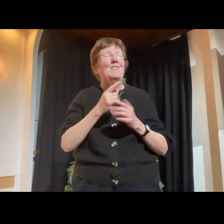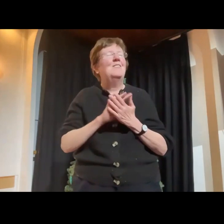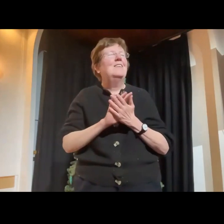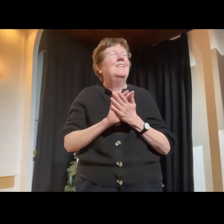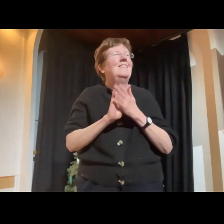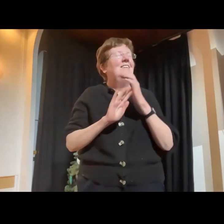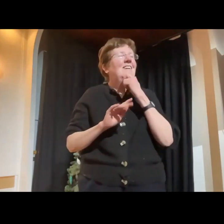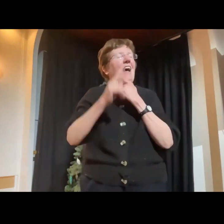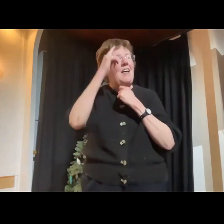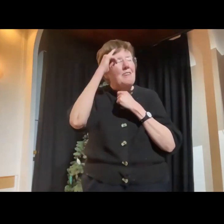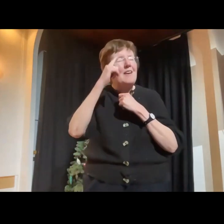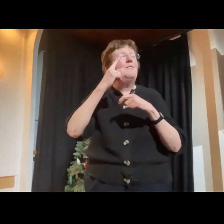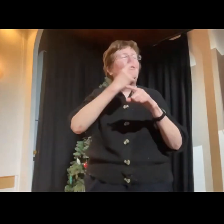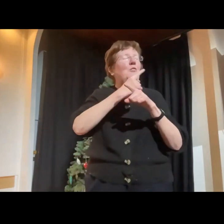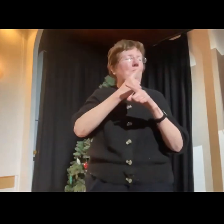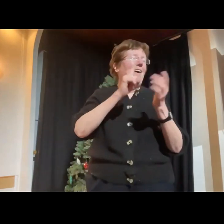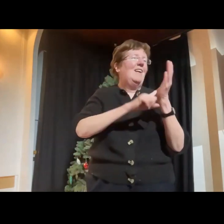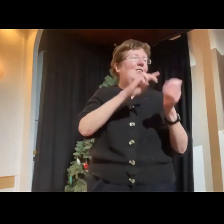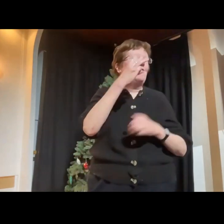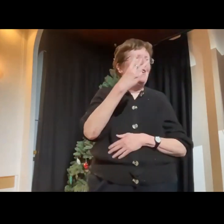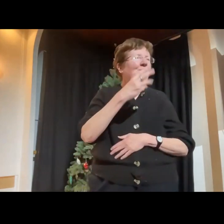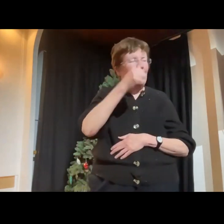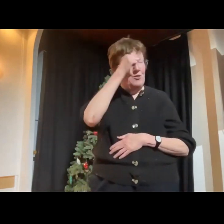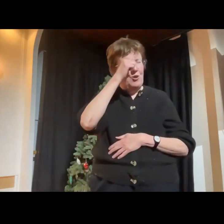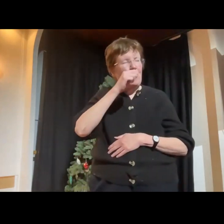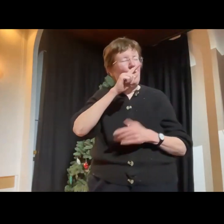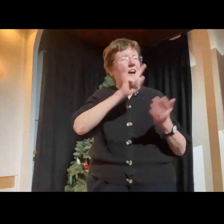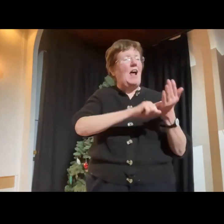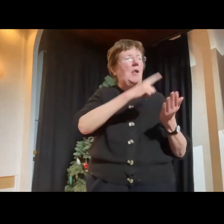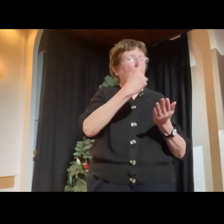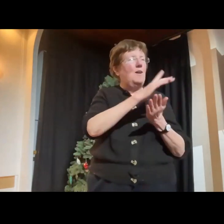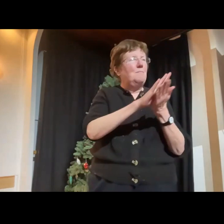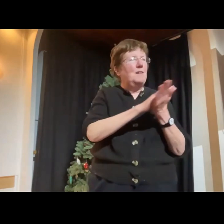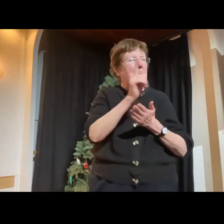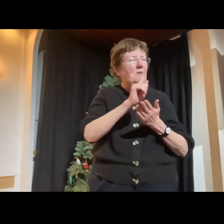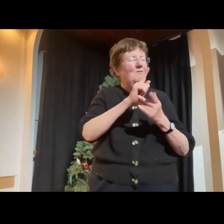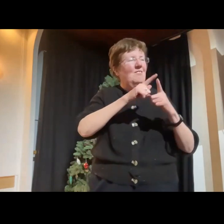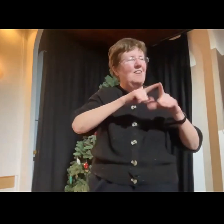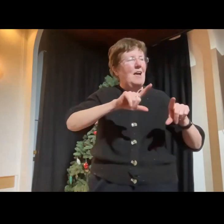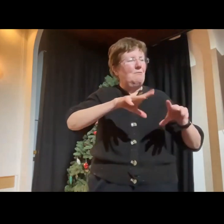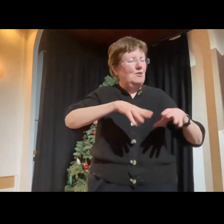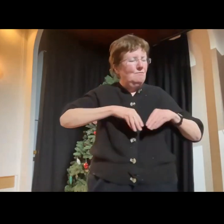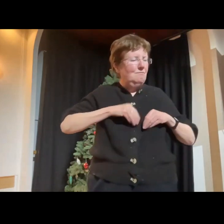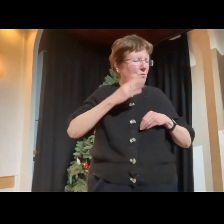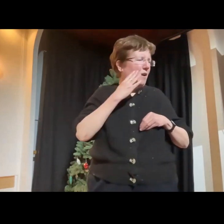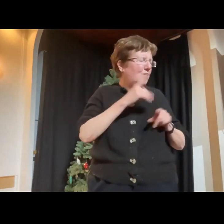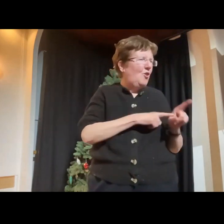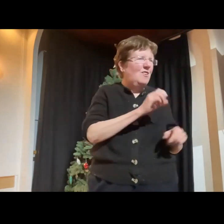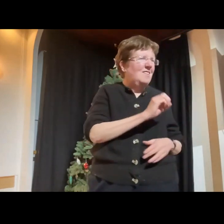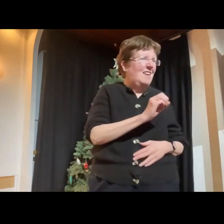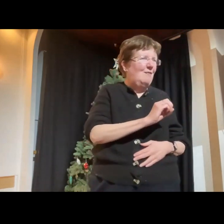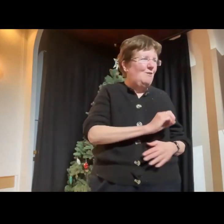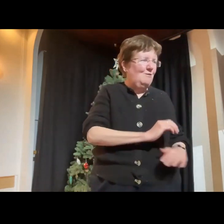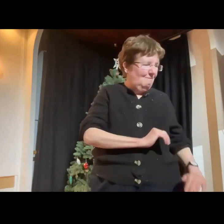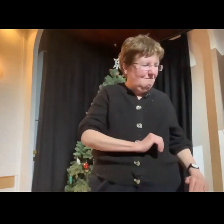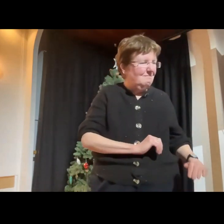I'm trying to remember the bit in the report that you're referring to, Gary. I think we were talking about L3. So L1 is your mother